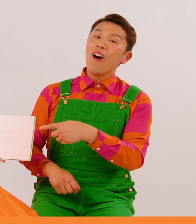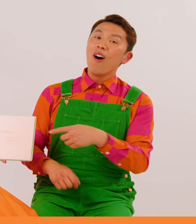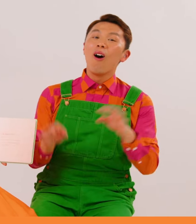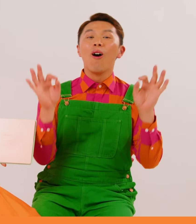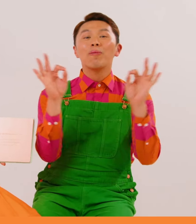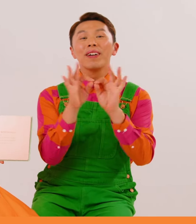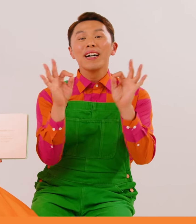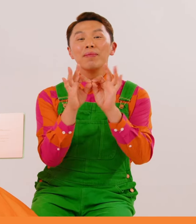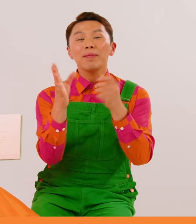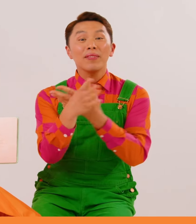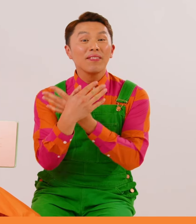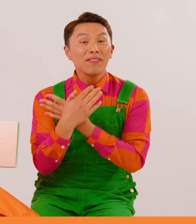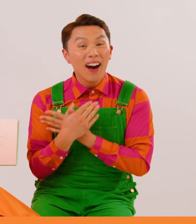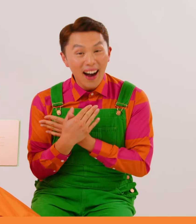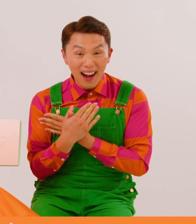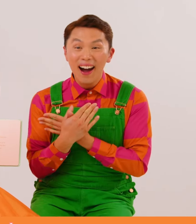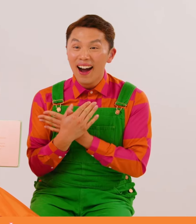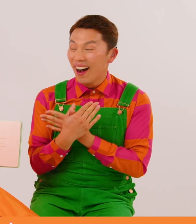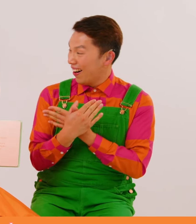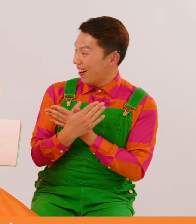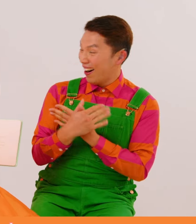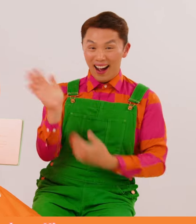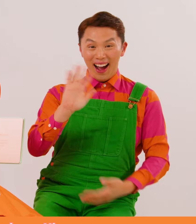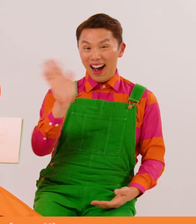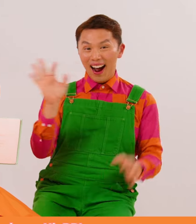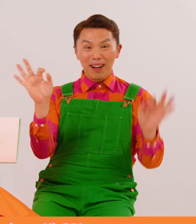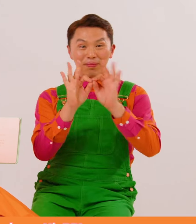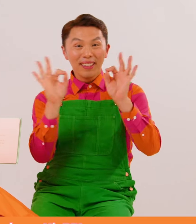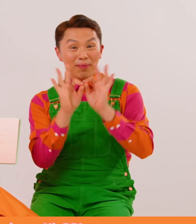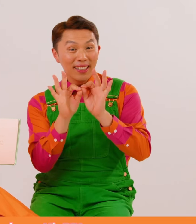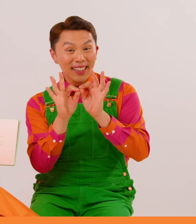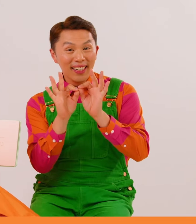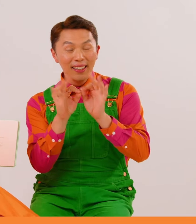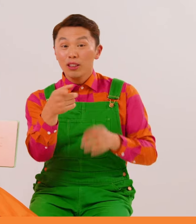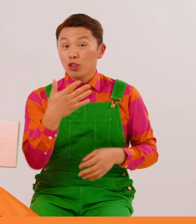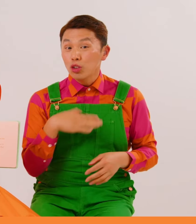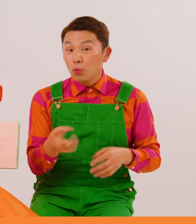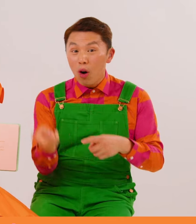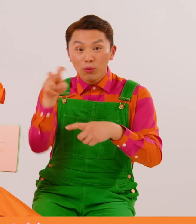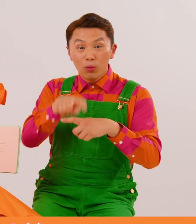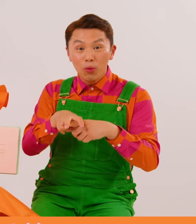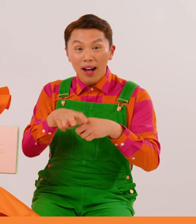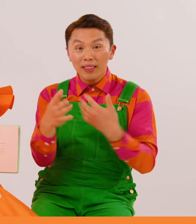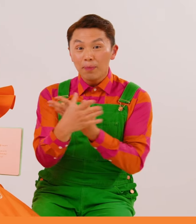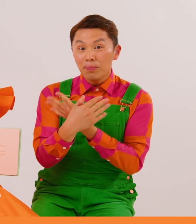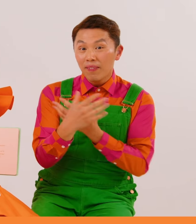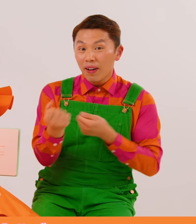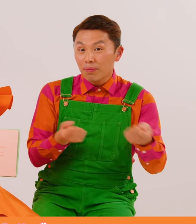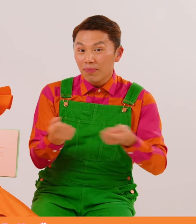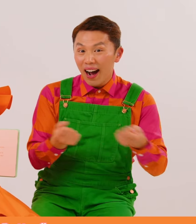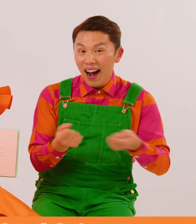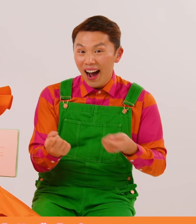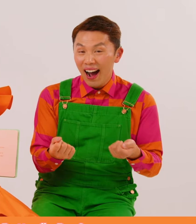Baby Butterfly lives here Hi, Baby! Would you like to join us for a ride on the Butterfly Bus?